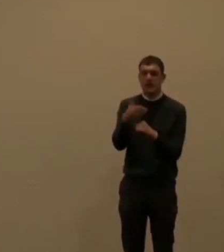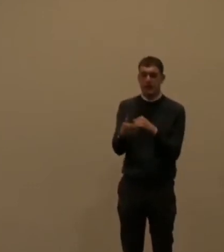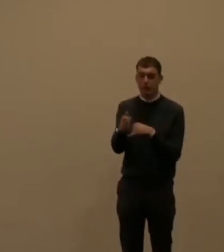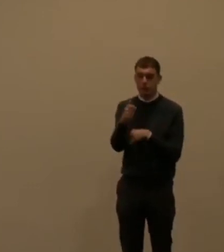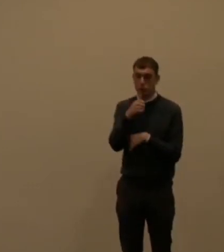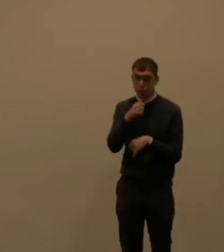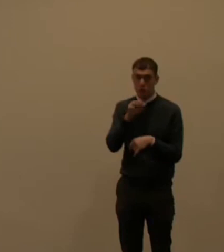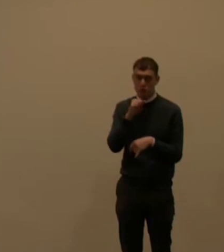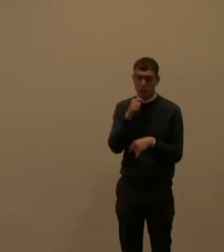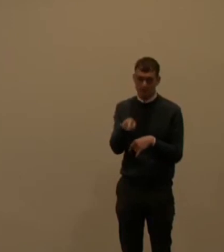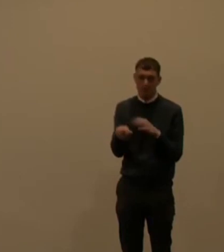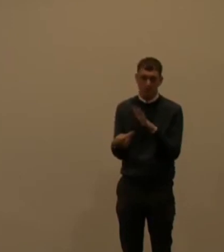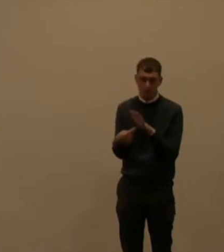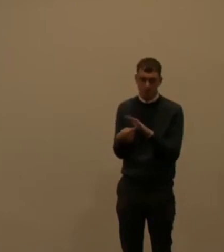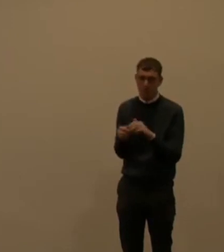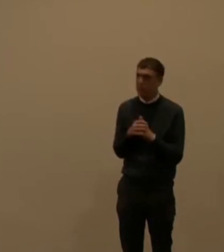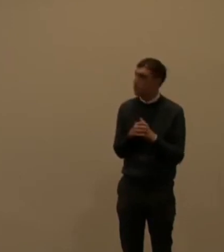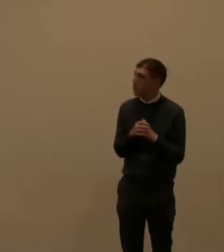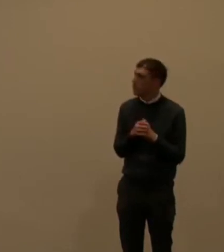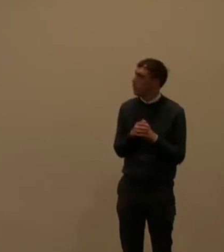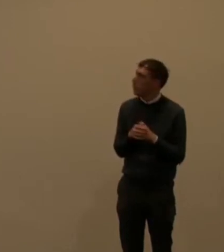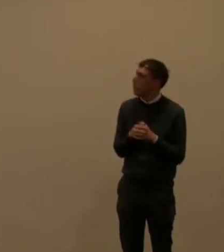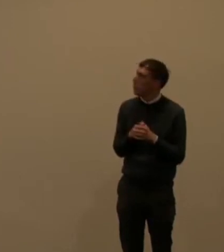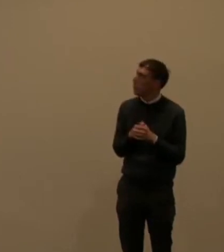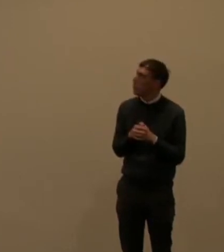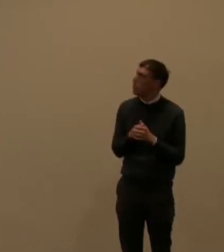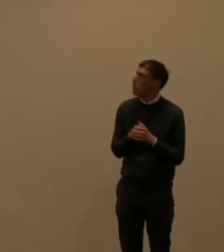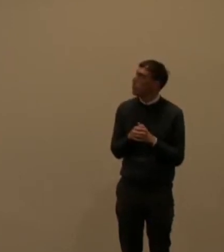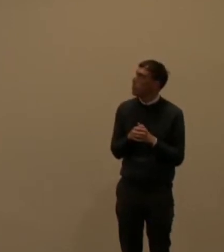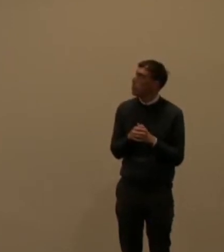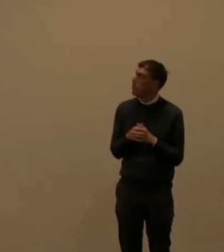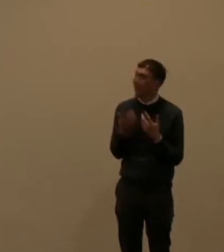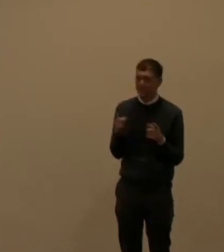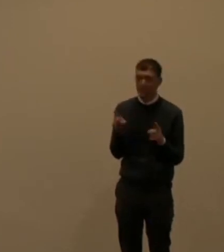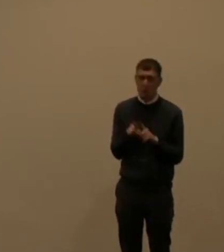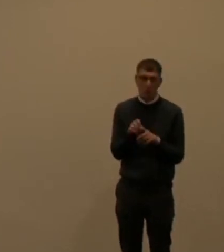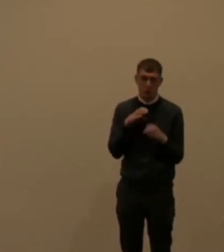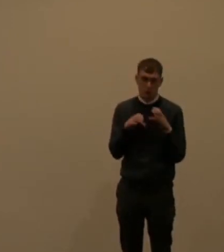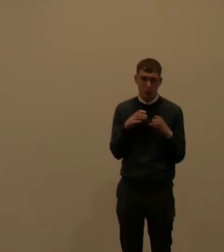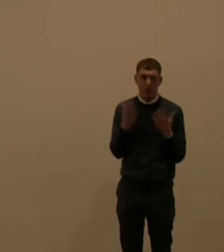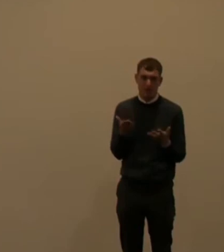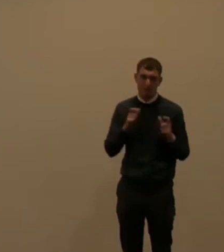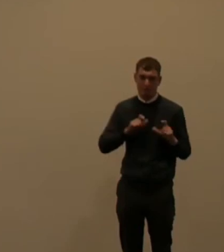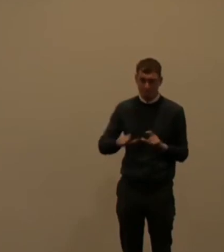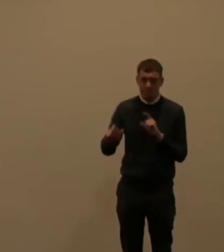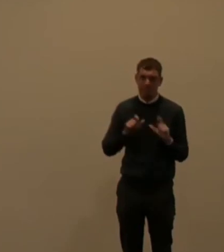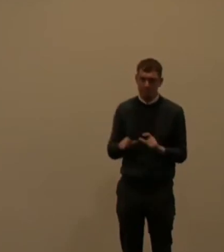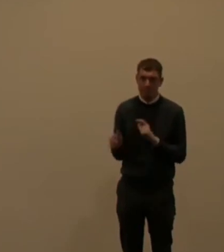your loop. And you continue on. It is something you have to do continuously. You don't